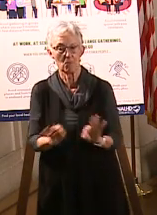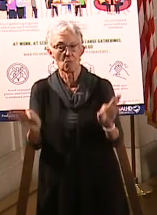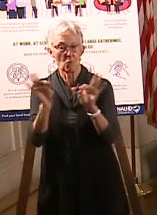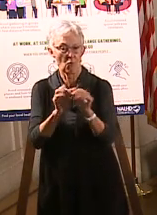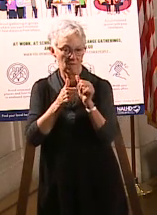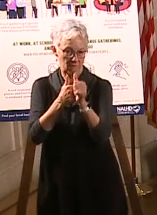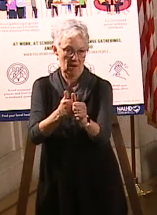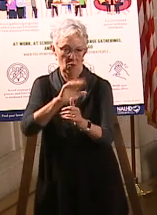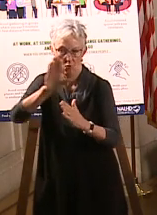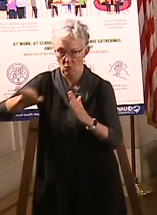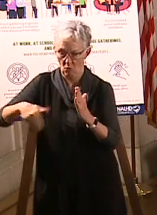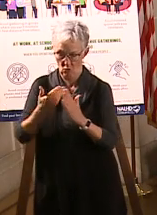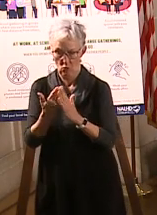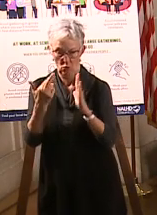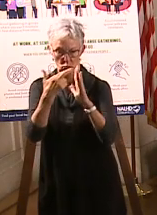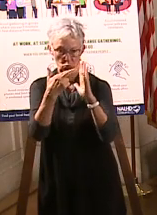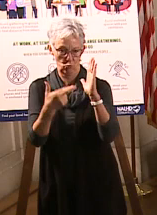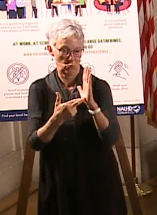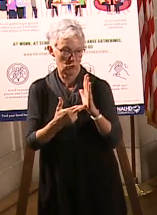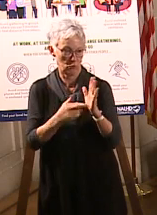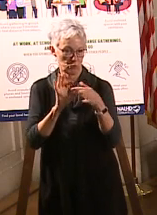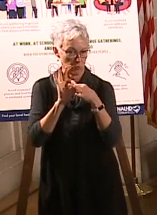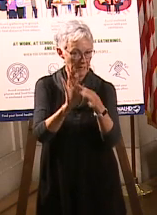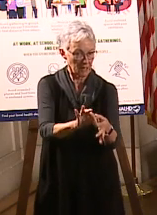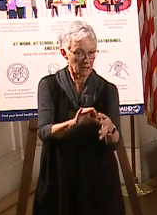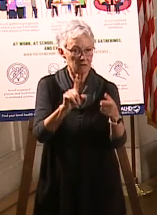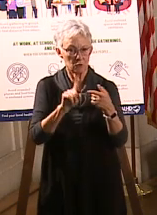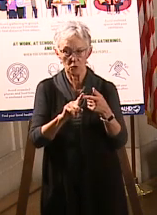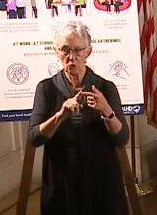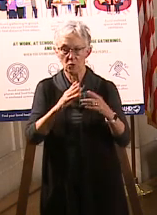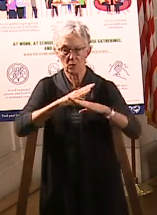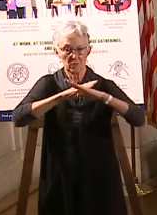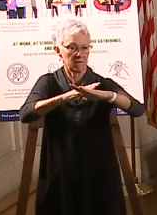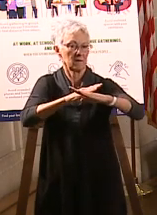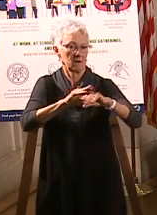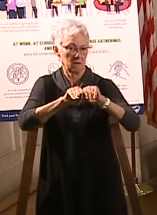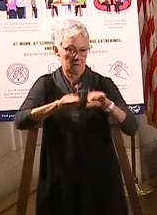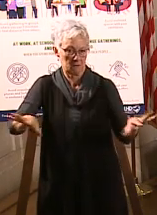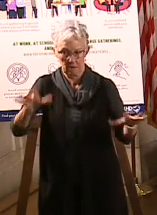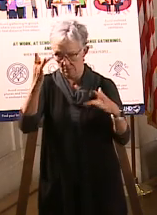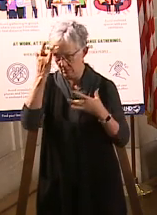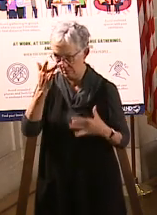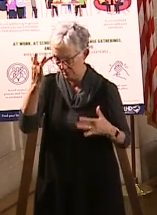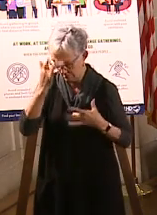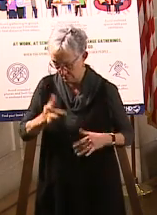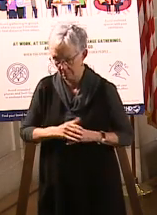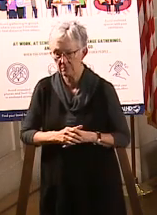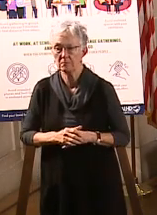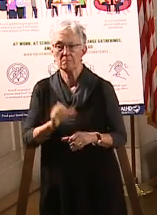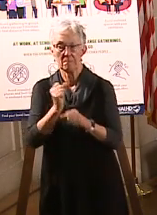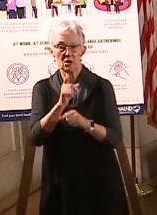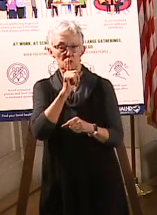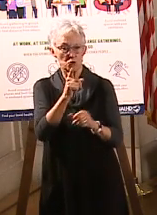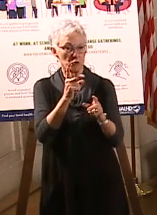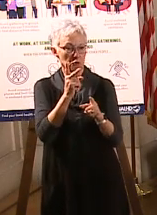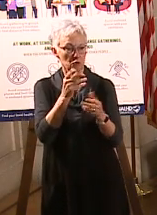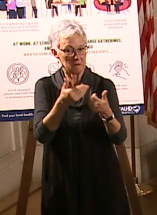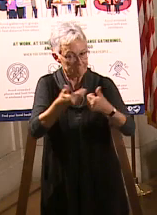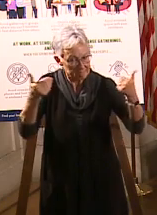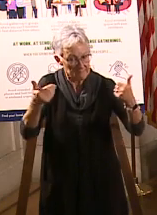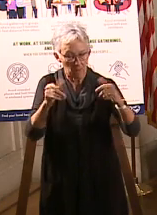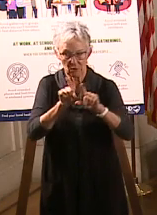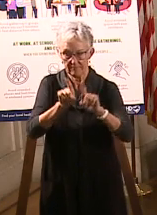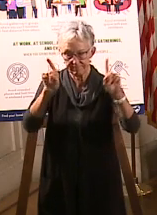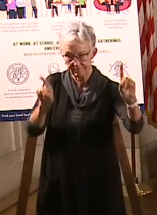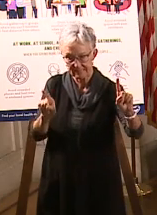have with regard to slowing the spread of the virus, making sure that you're keeping that 6 foot of distance between you and other people in public, that you're washing